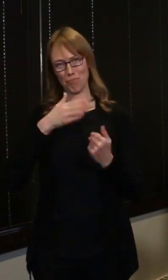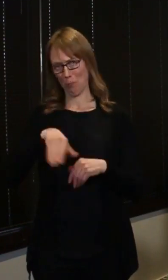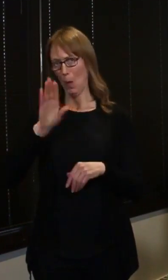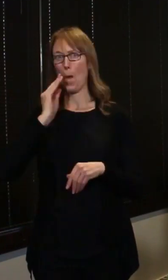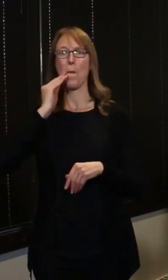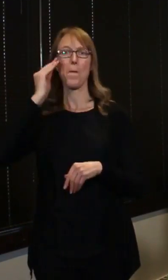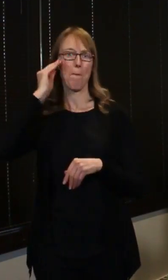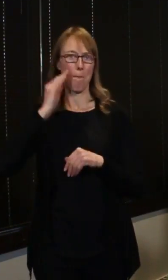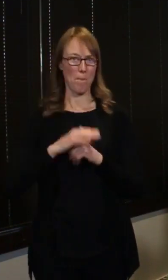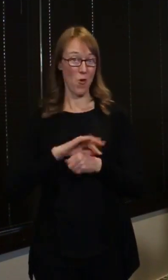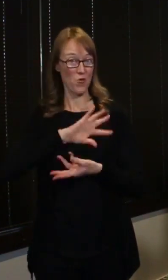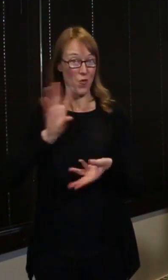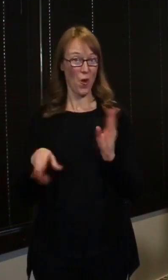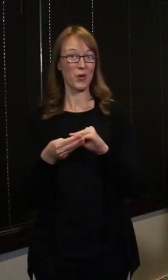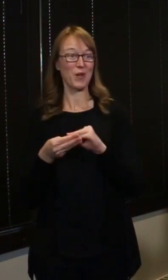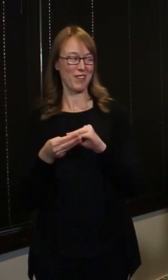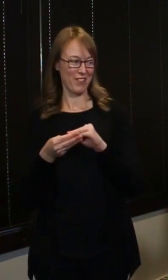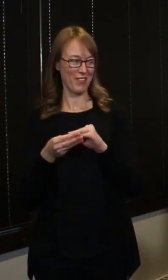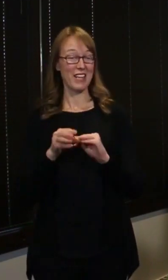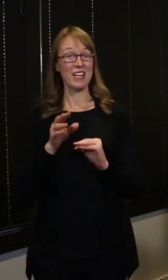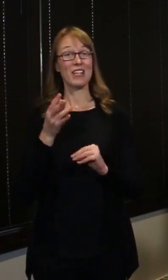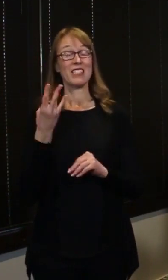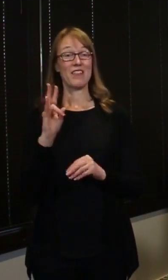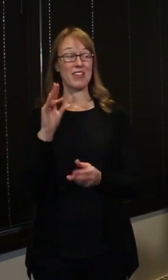cumulative total up to